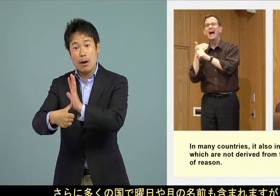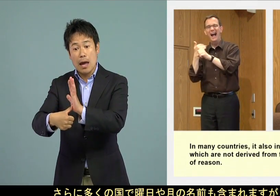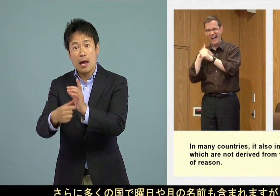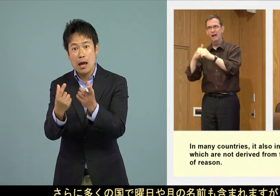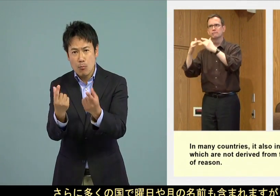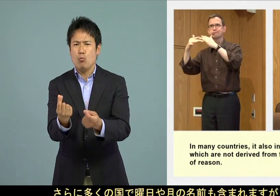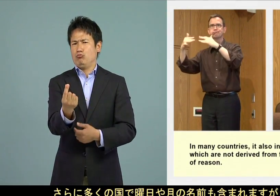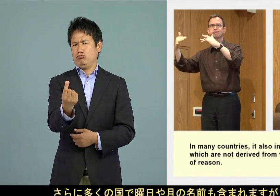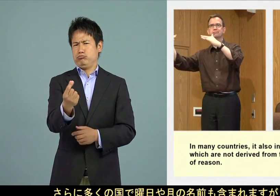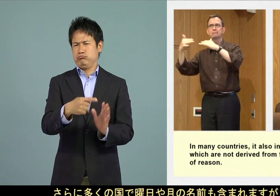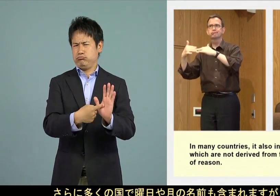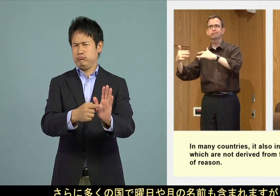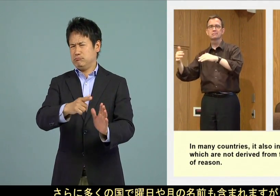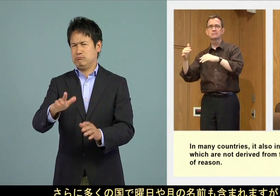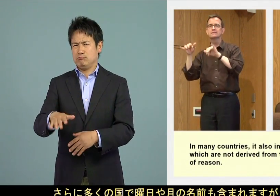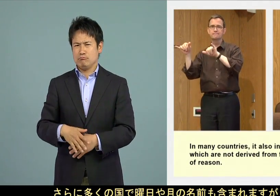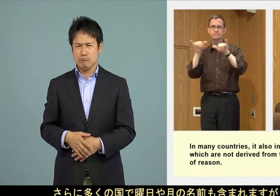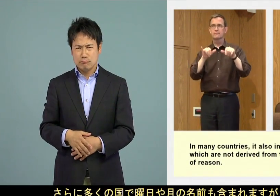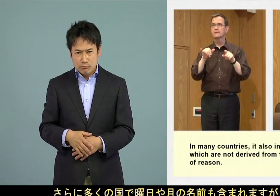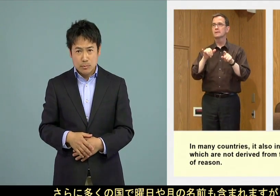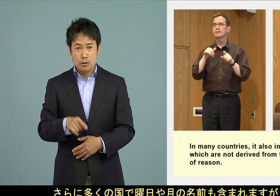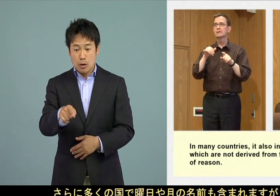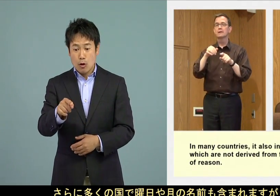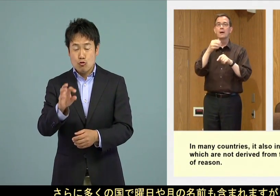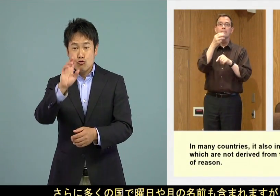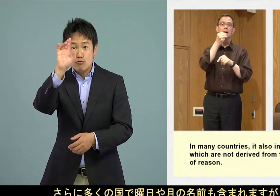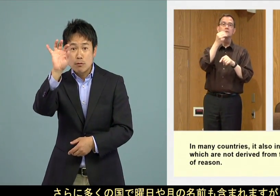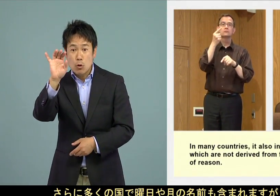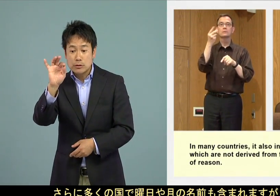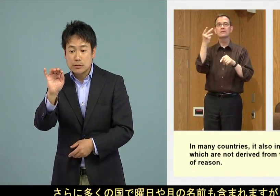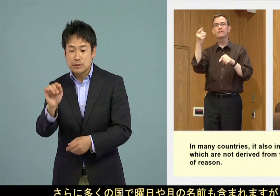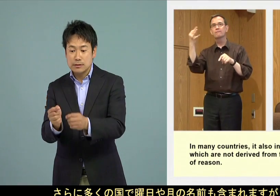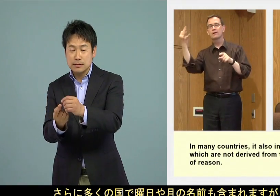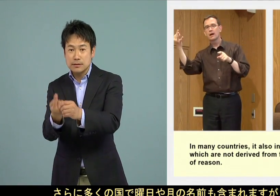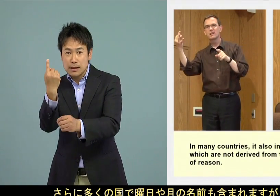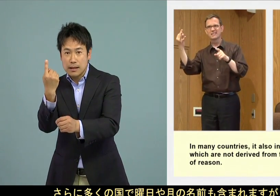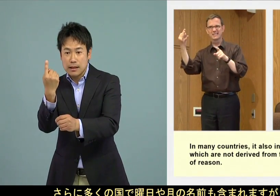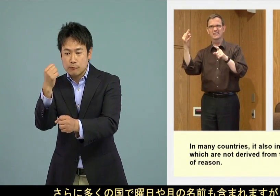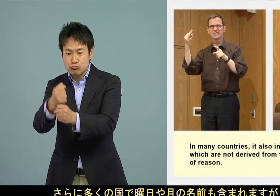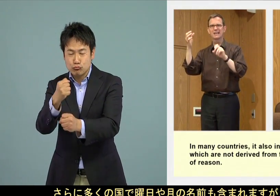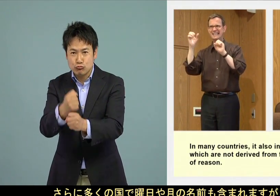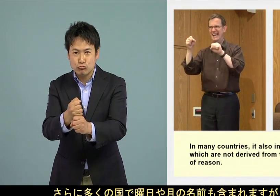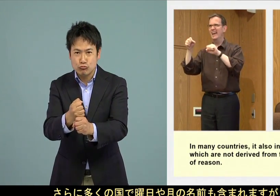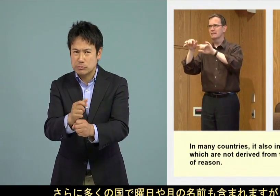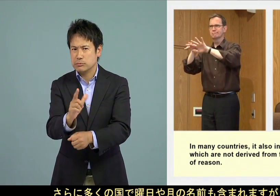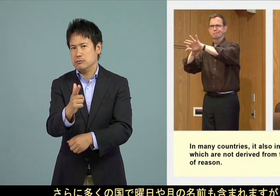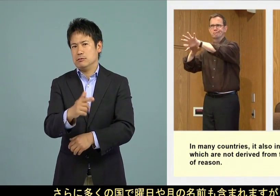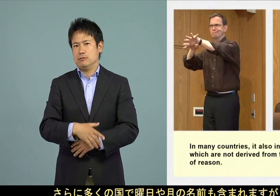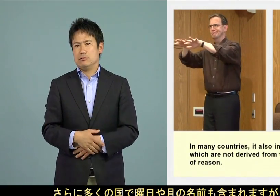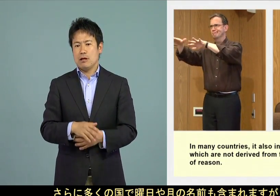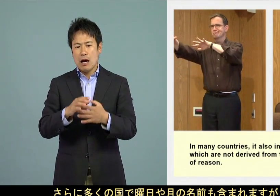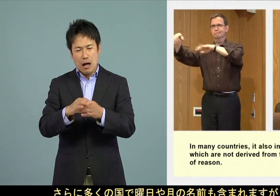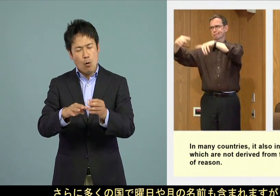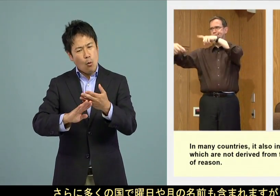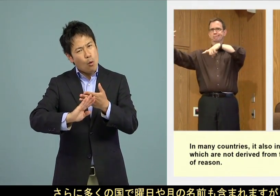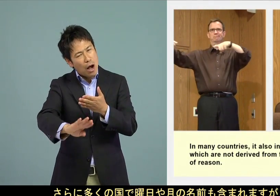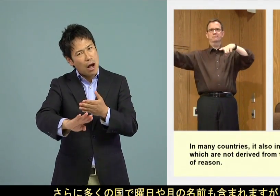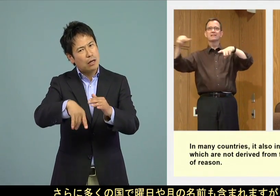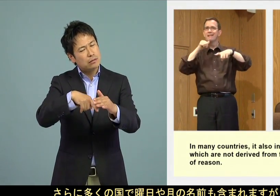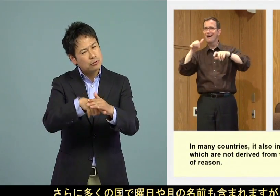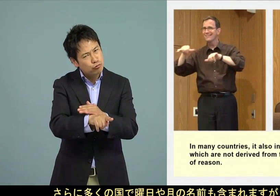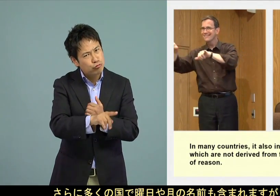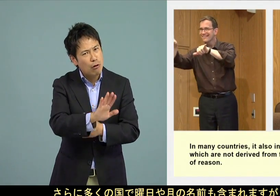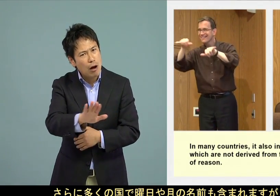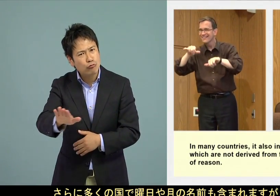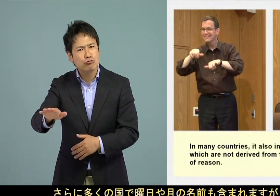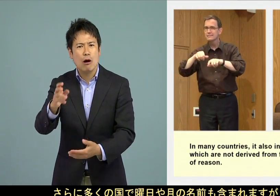includes in many countries the weekdays and days of the month. Which in as much